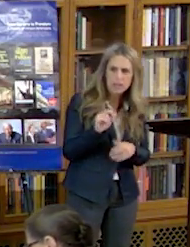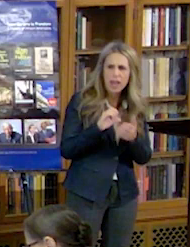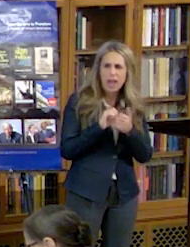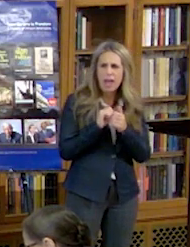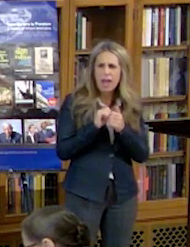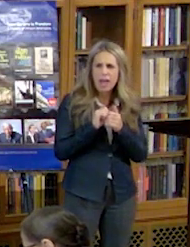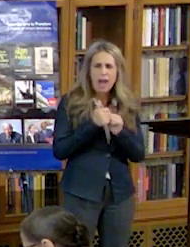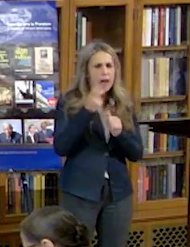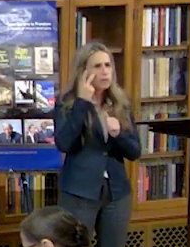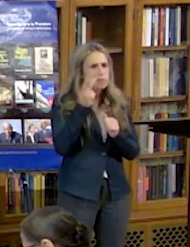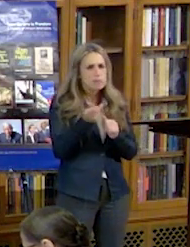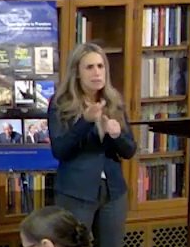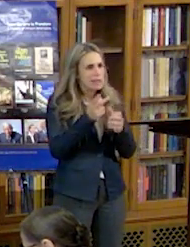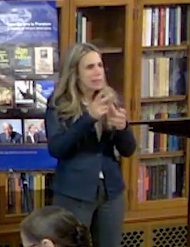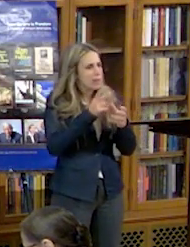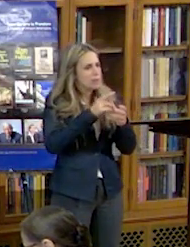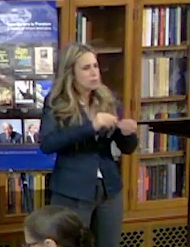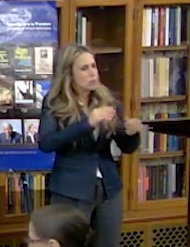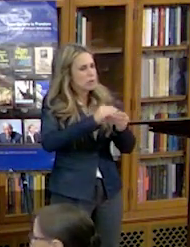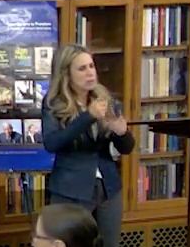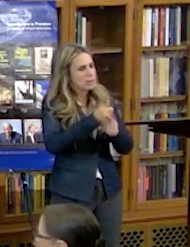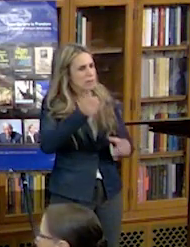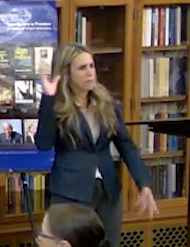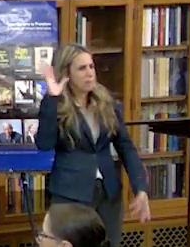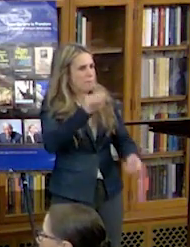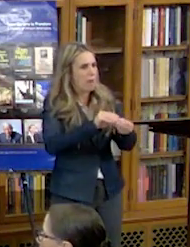been seeing historians compile this